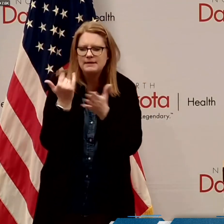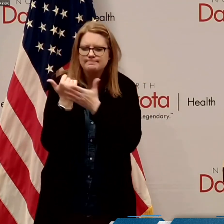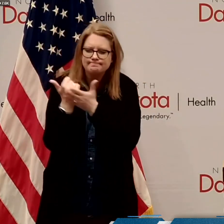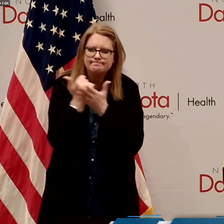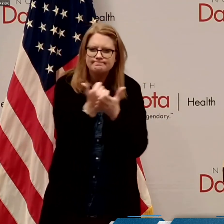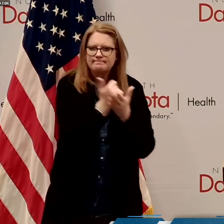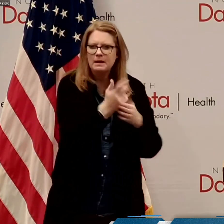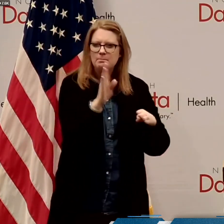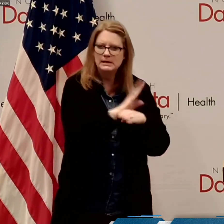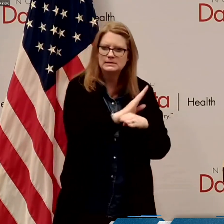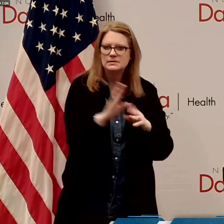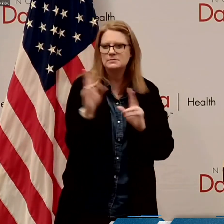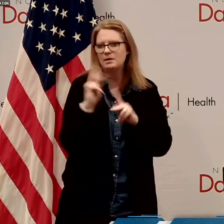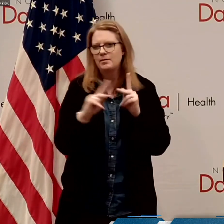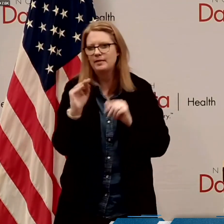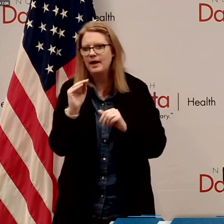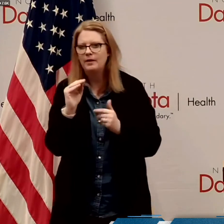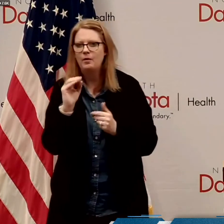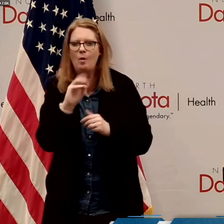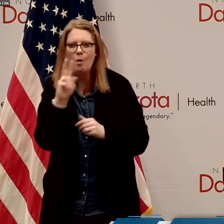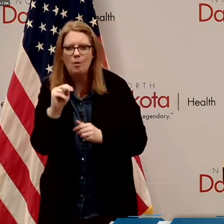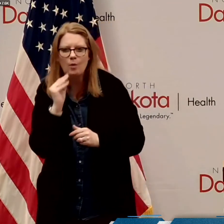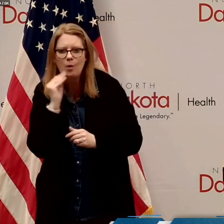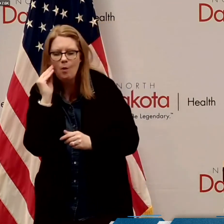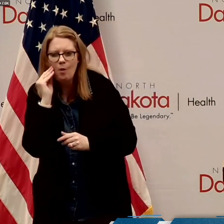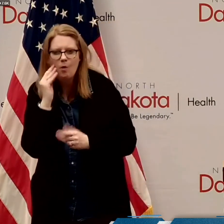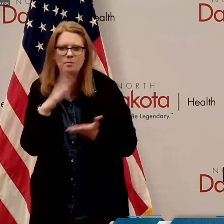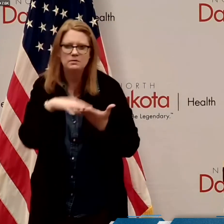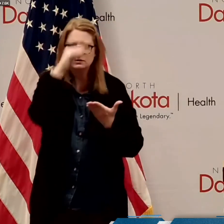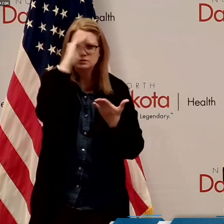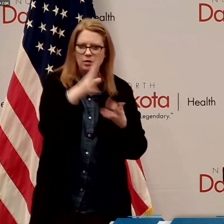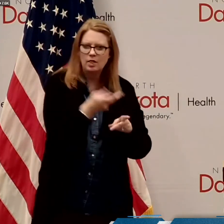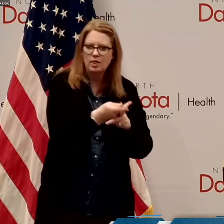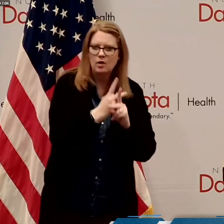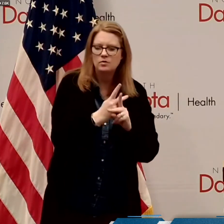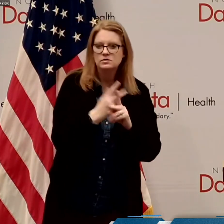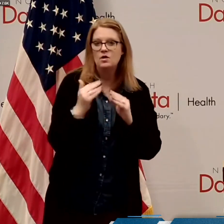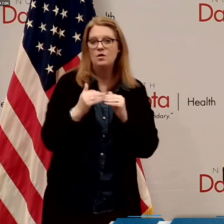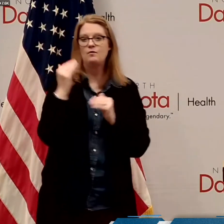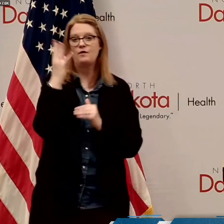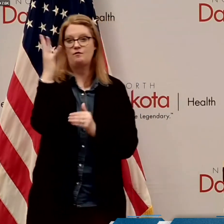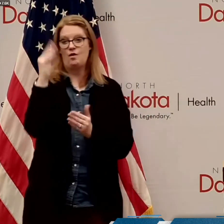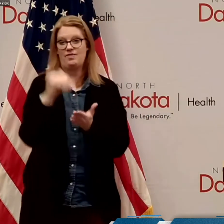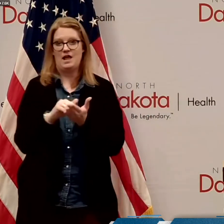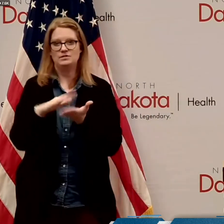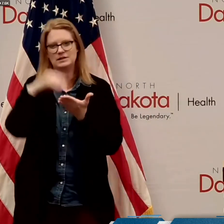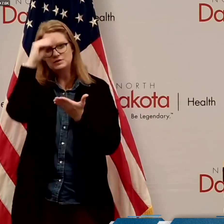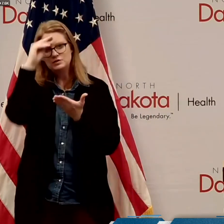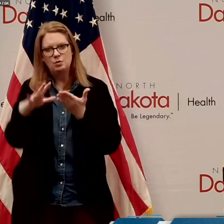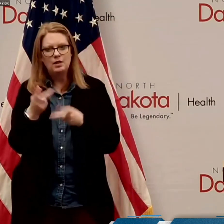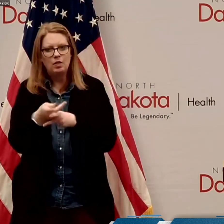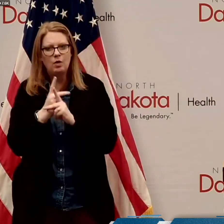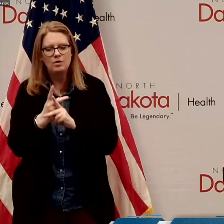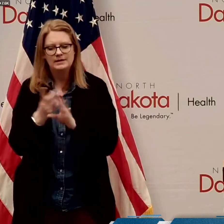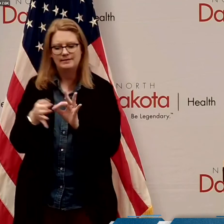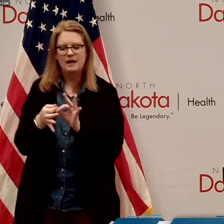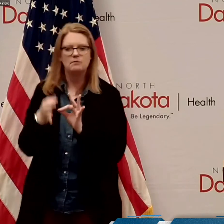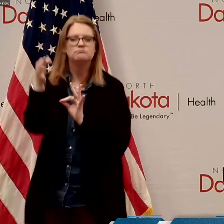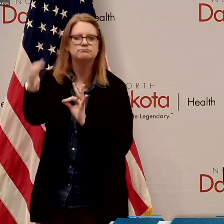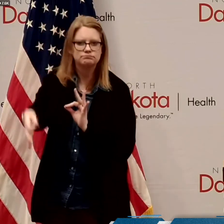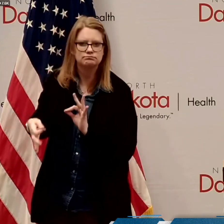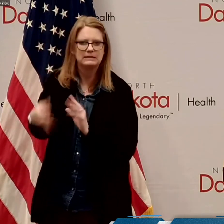and homeowners and student loan borrowers. The bank has helped over 4,000 student loan borrowers deferring their payments for 6 months.